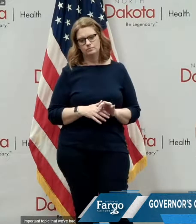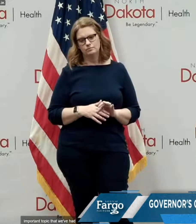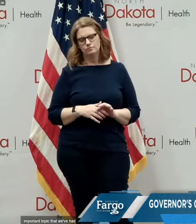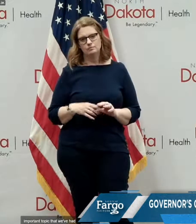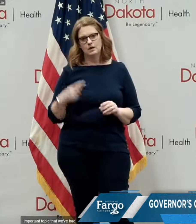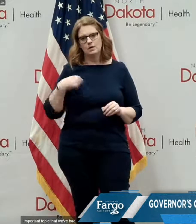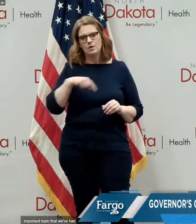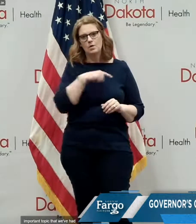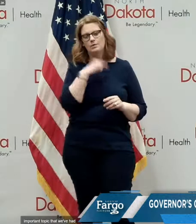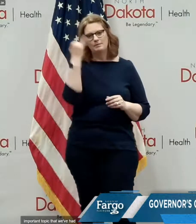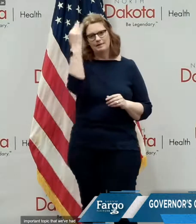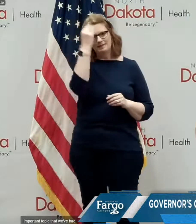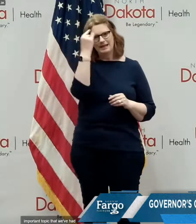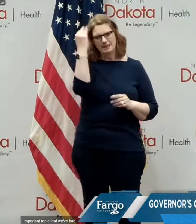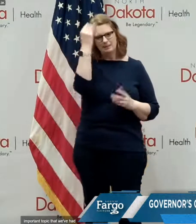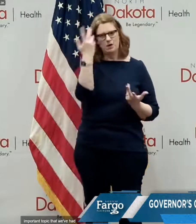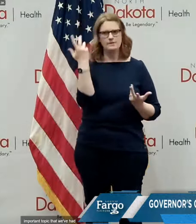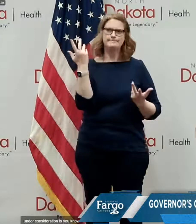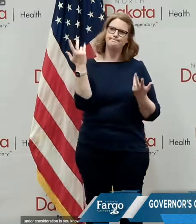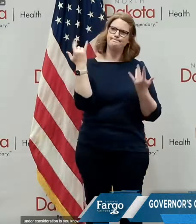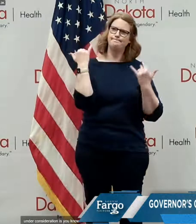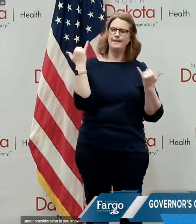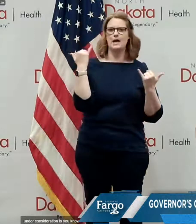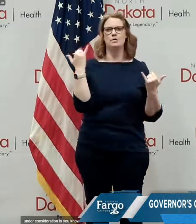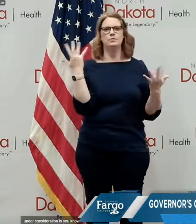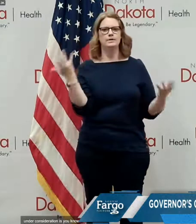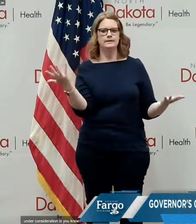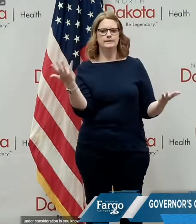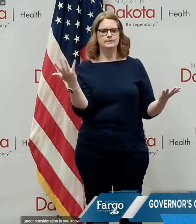consideration is, how do we